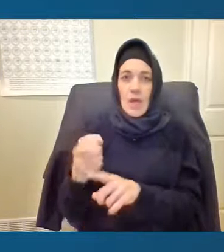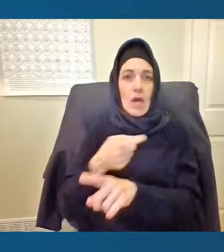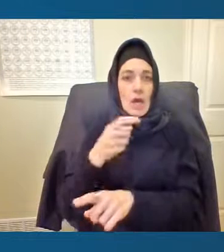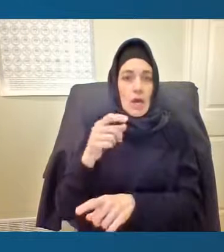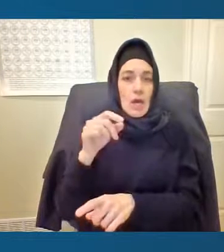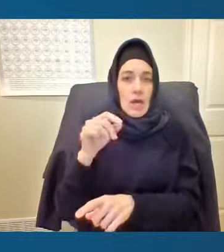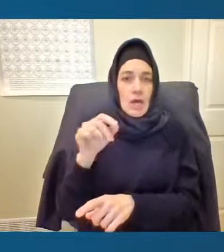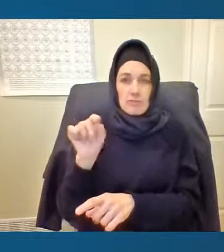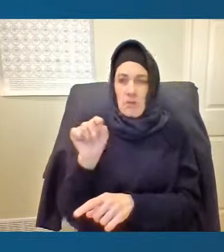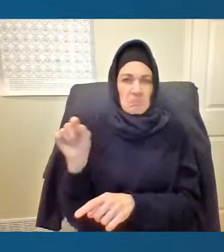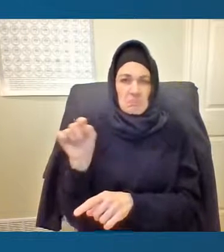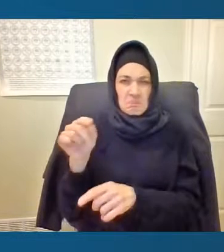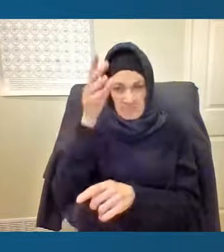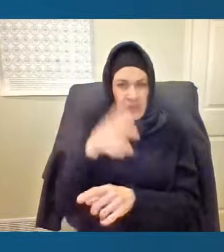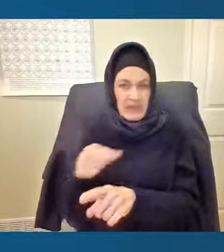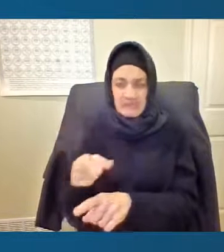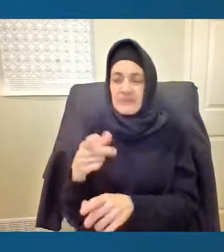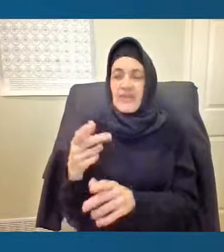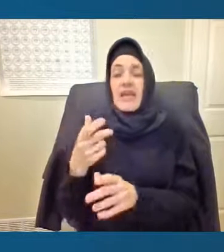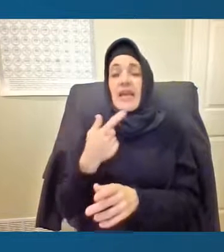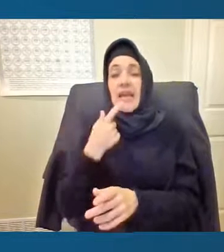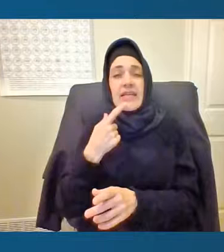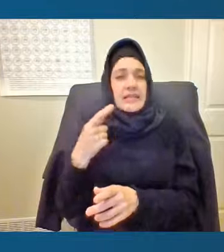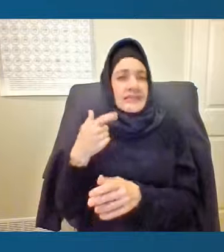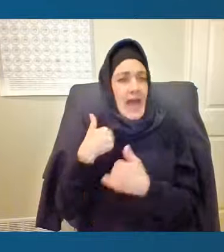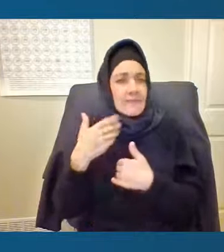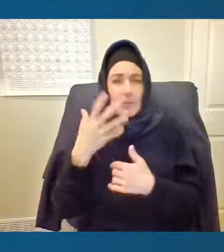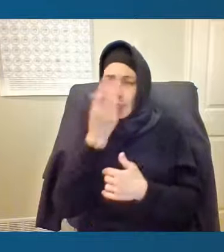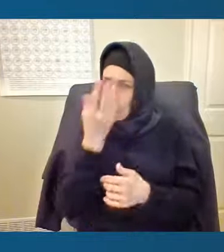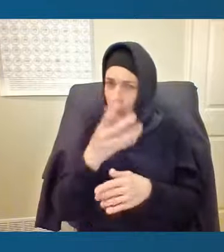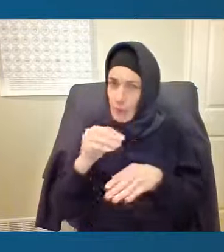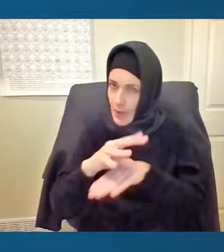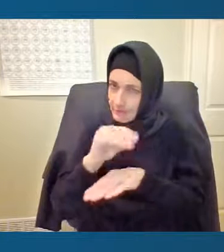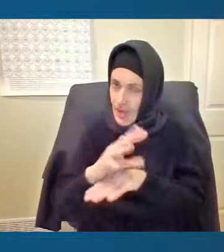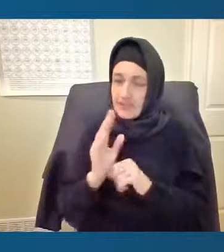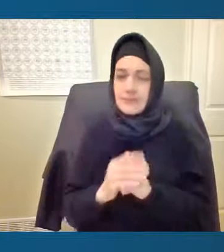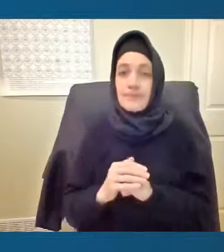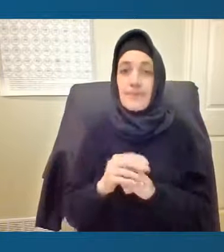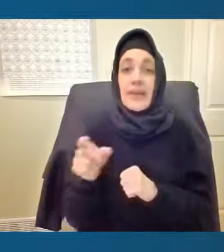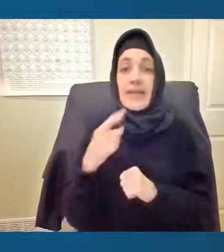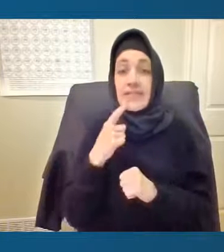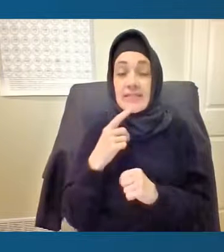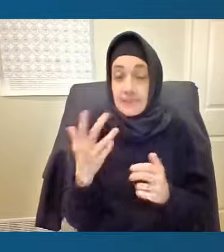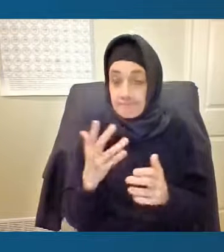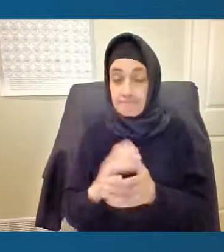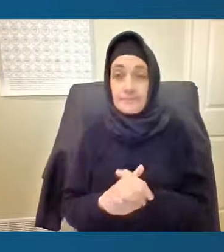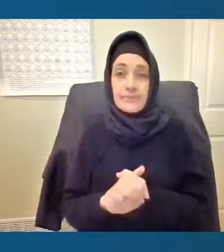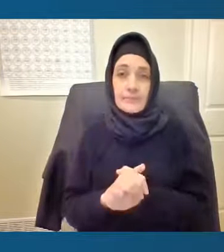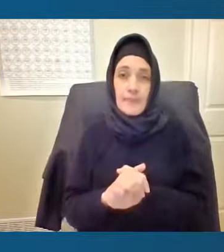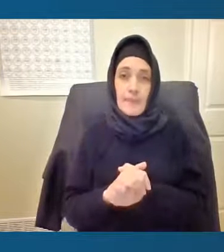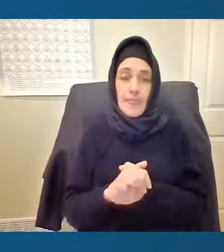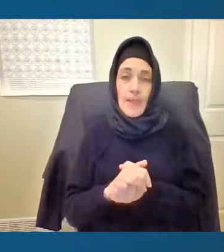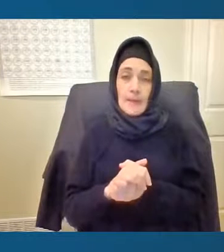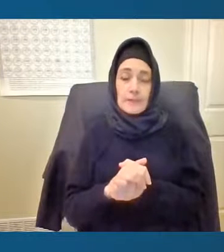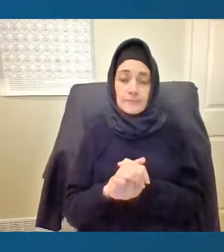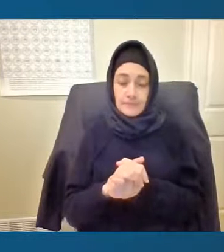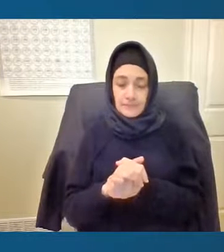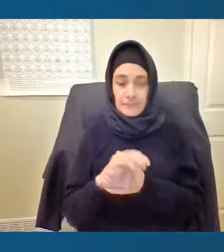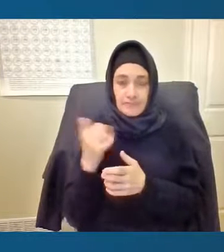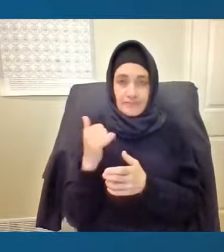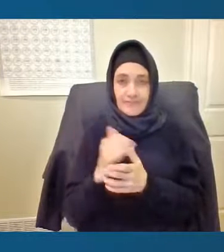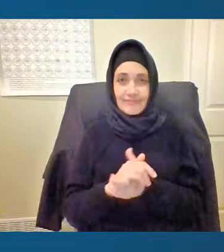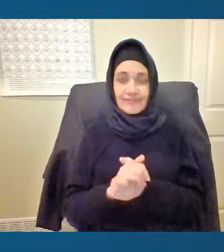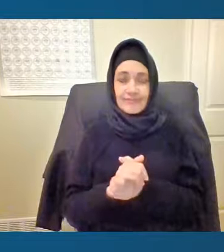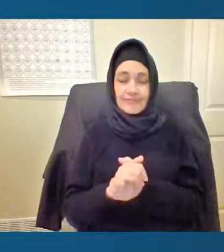Beautiful, beautiful advice. Listen to what he says here. La tatruk dhikr li adami hudurika ma'allah